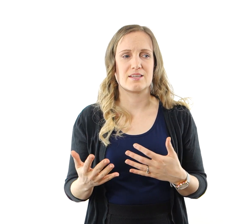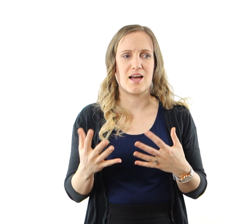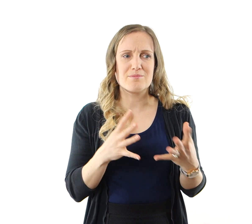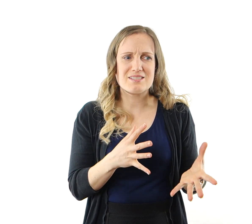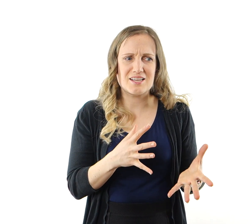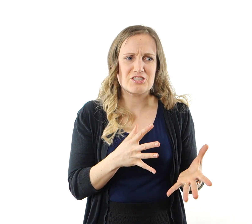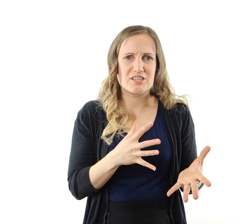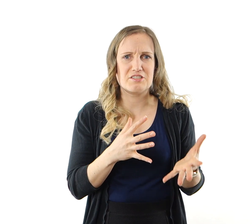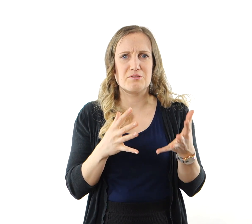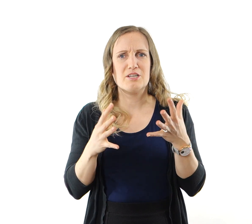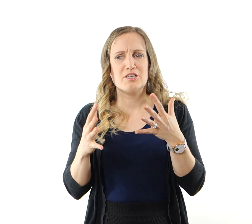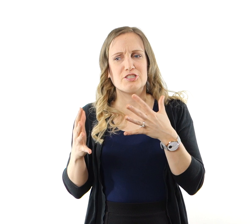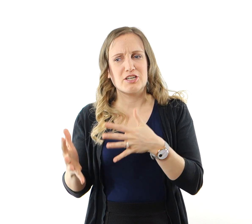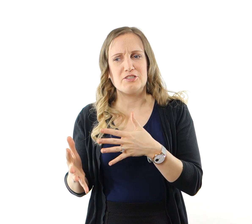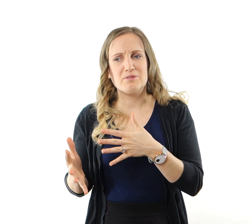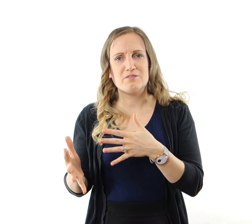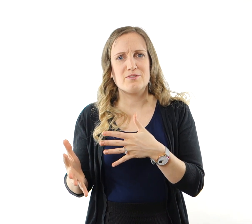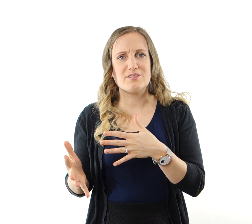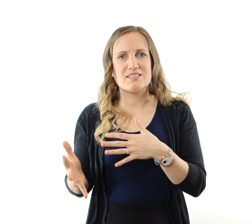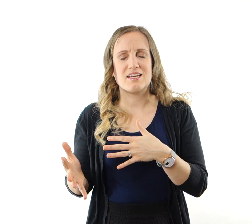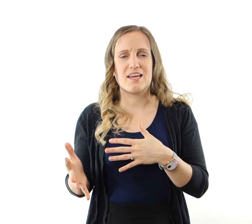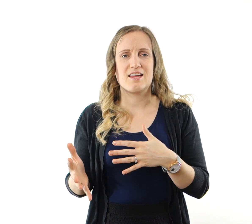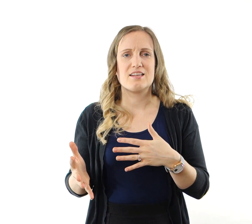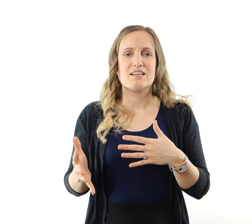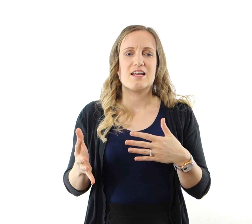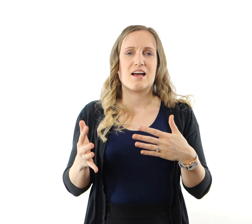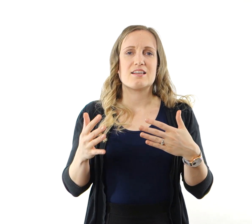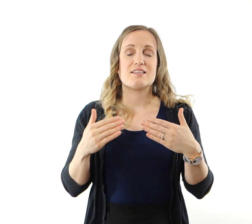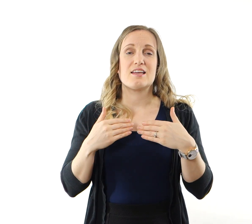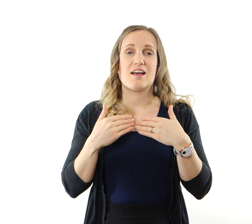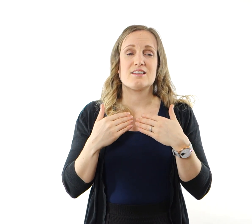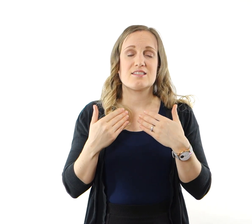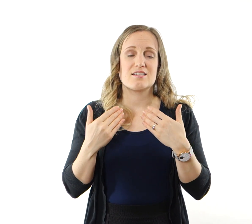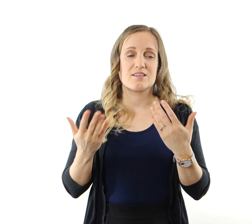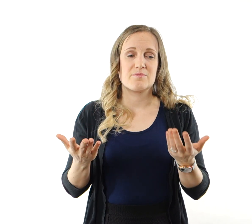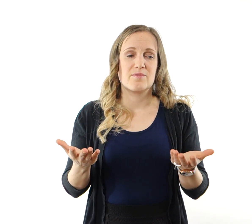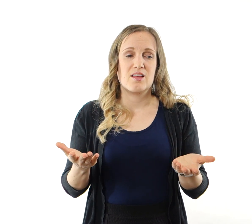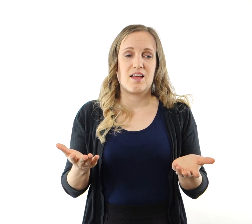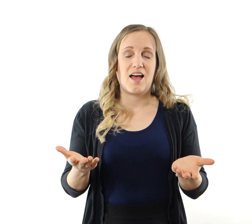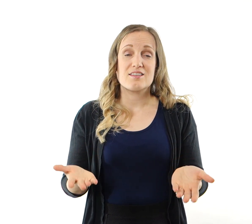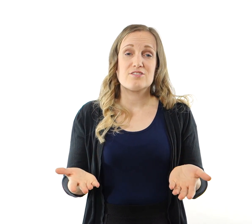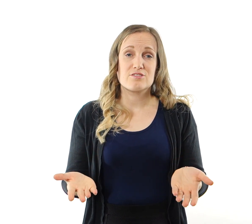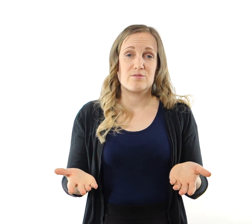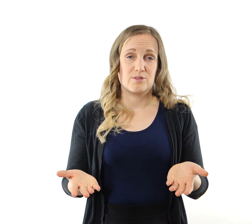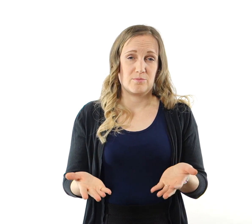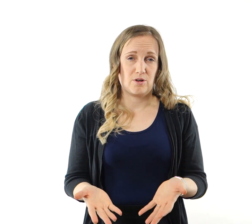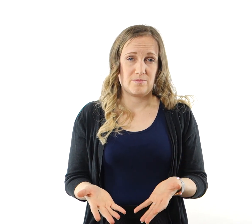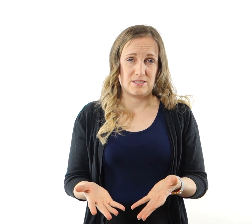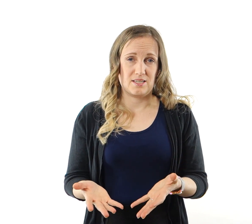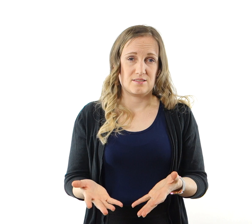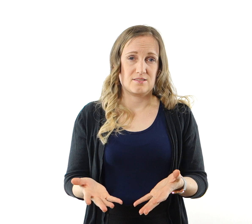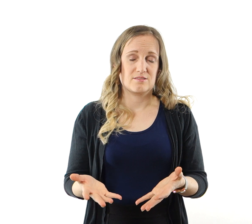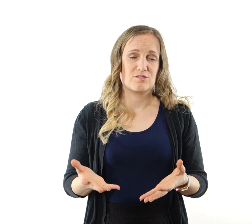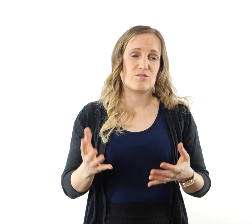many signs should I do? Should I do it as fluent as I can? I just ask them, ask yourself what the purpose is.